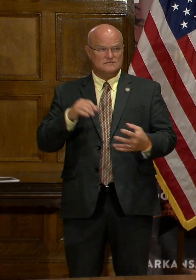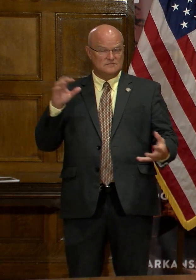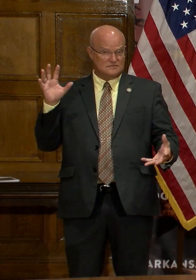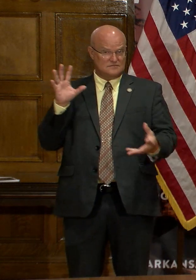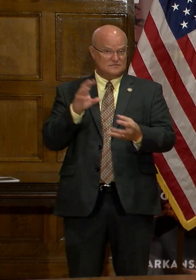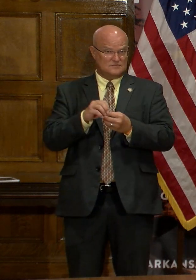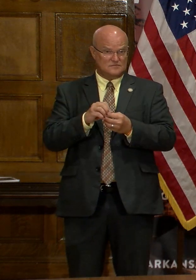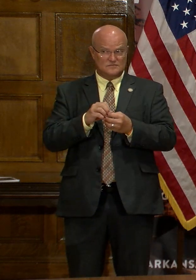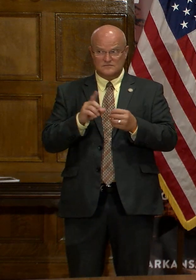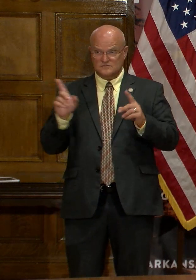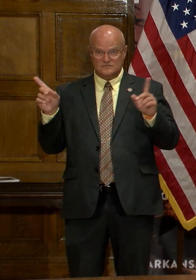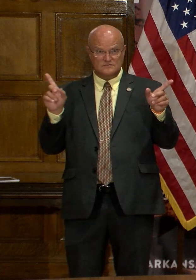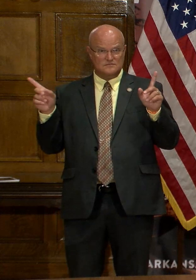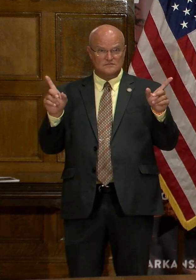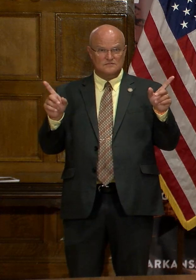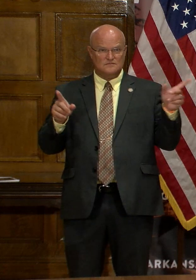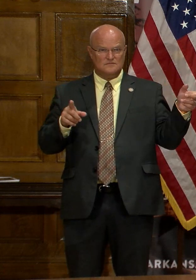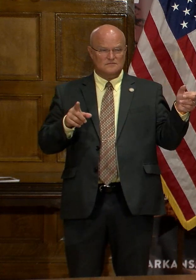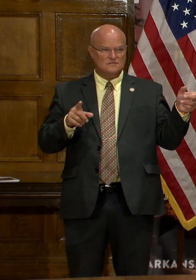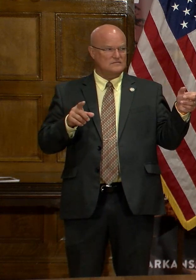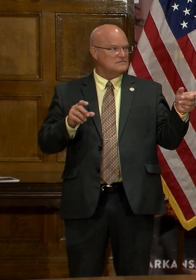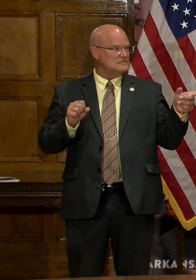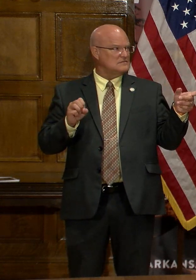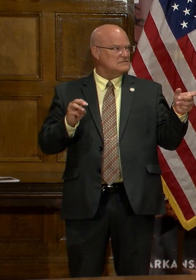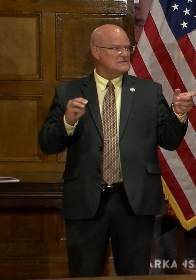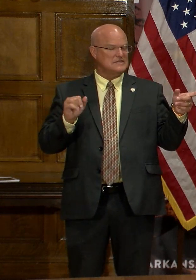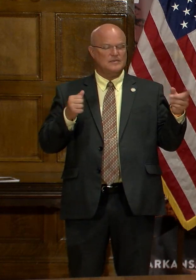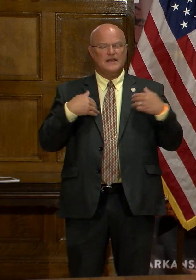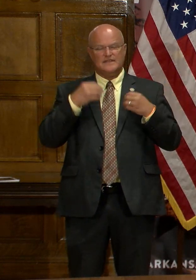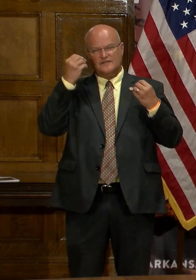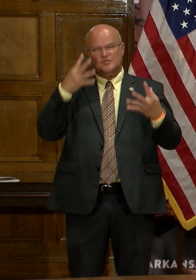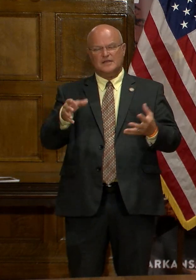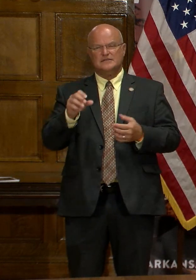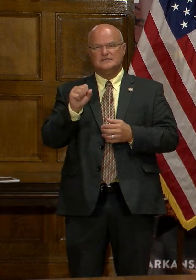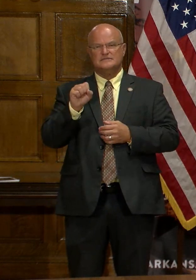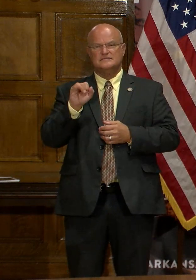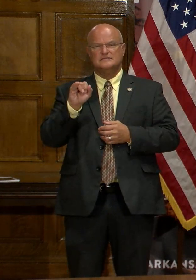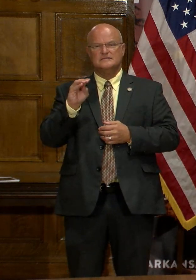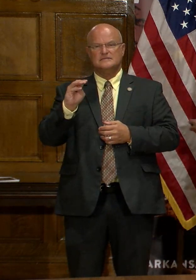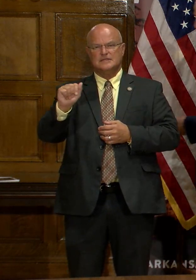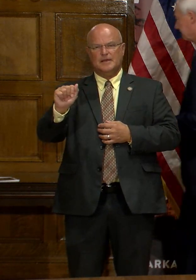Cumulative, I'll ask if anybody. Yeah.